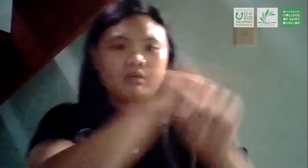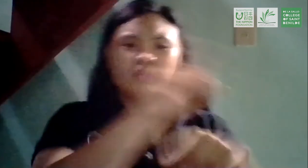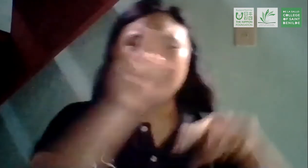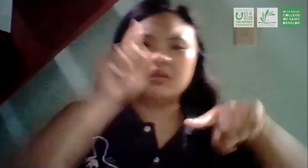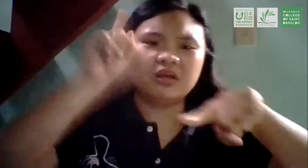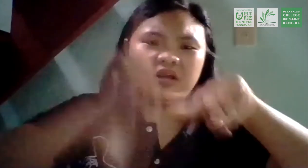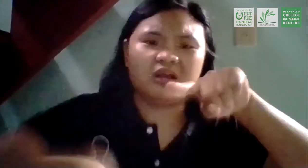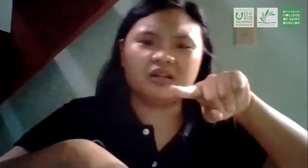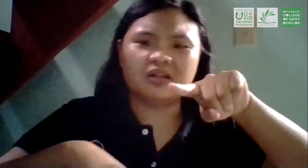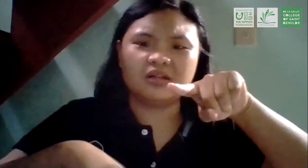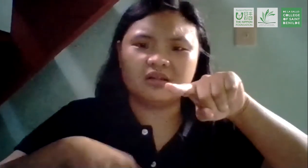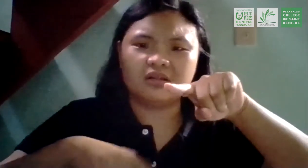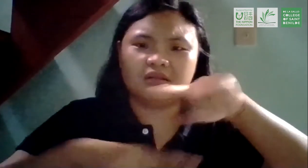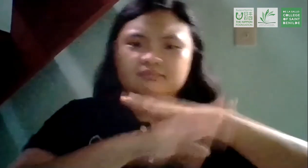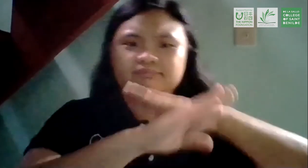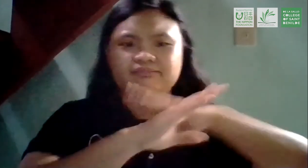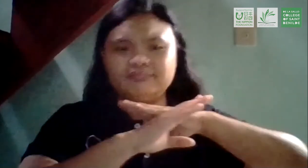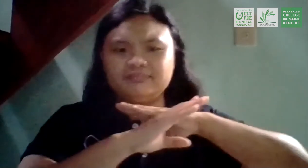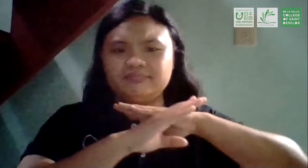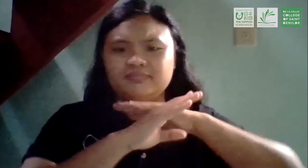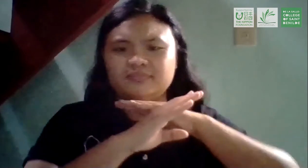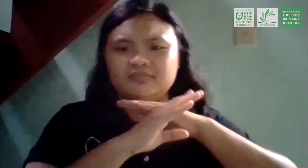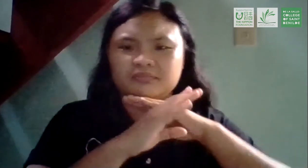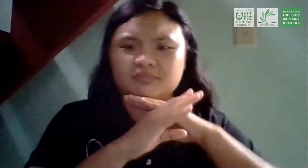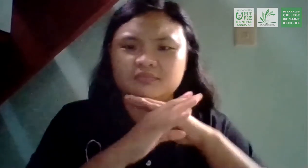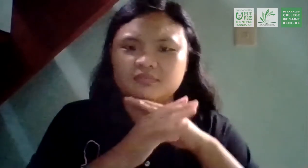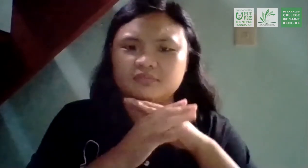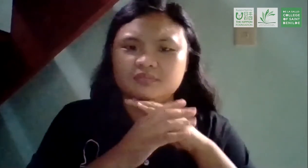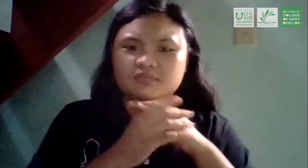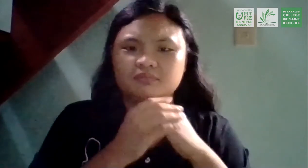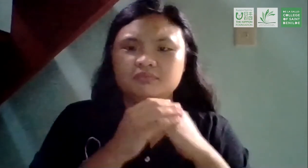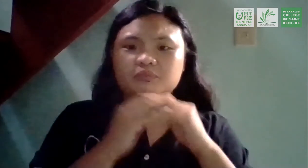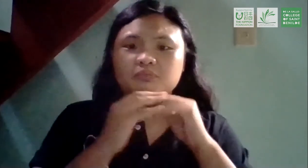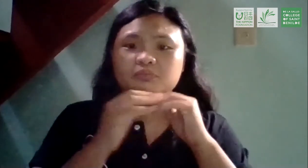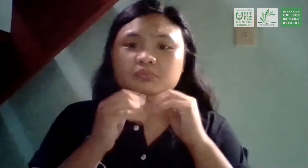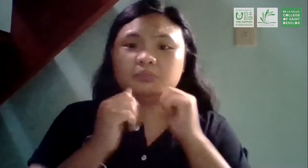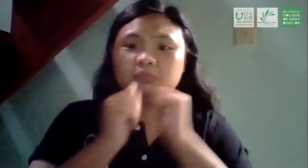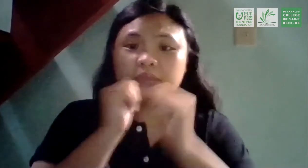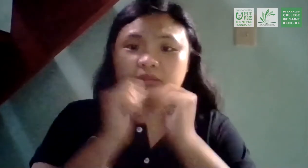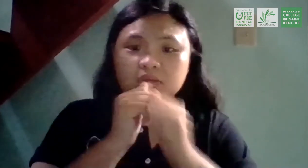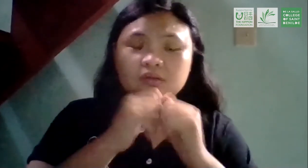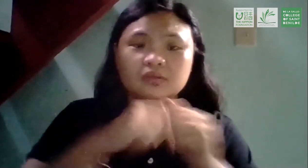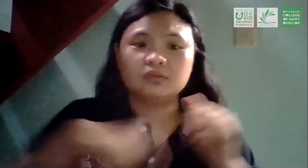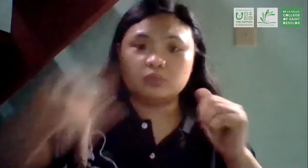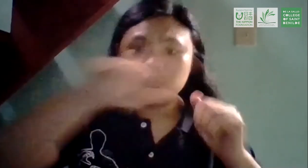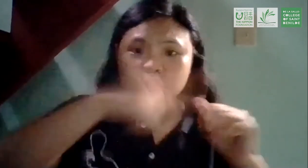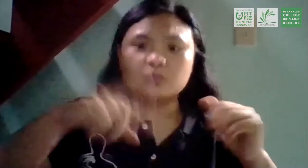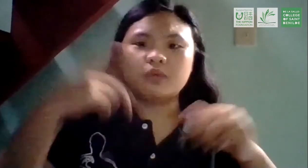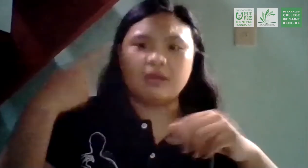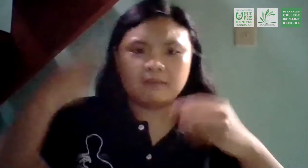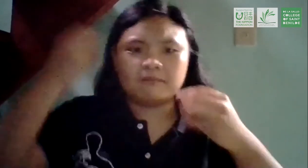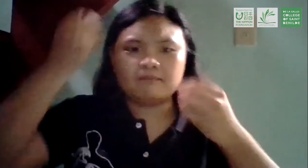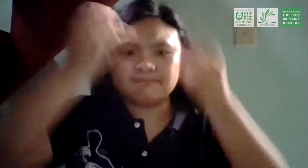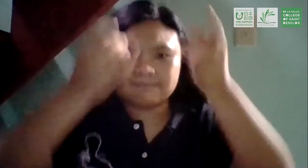found actually that in some cases there were some errors that we had to fix.